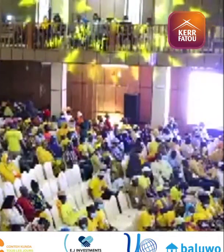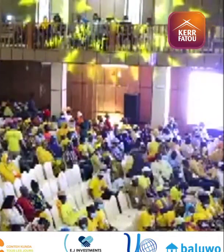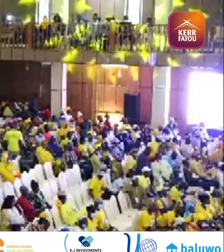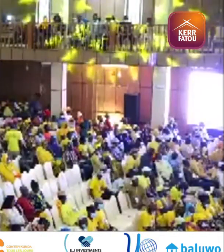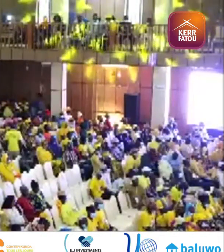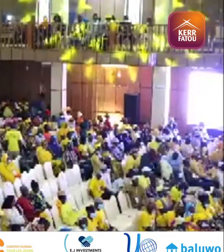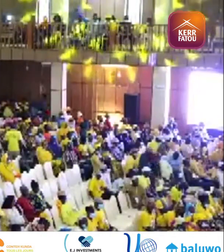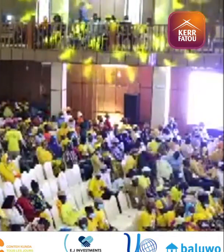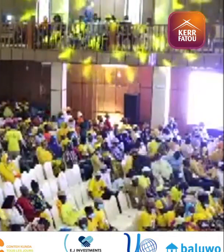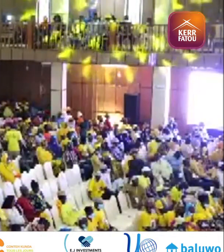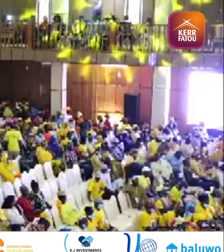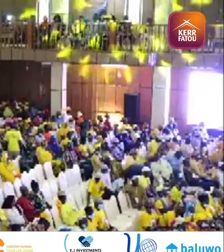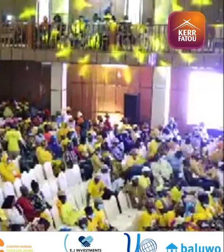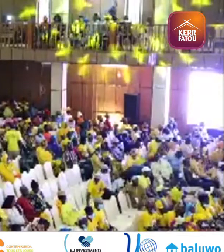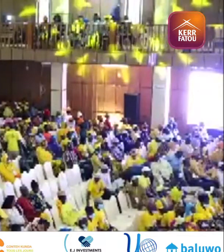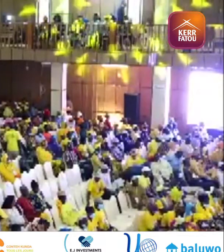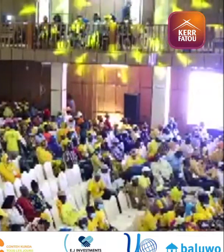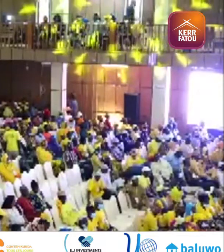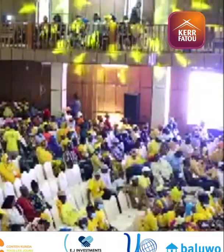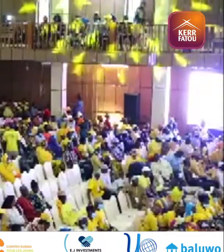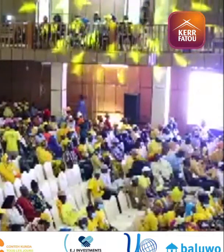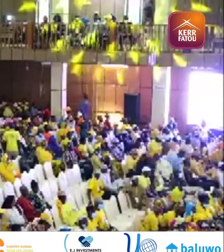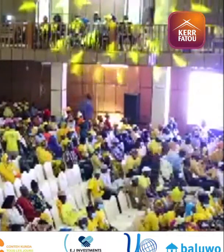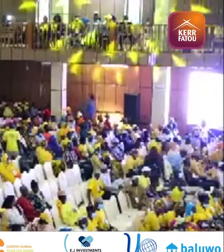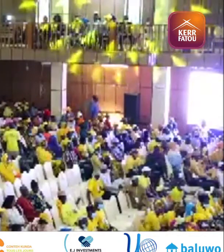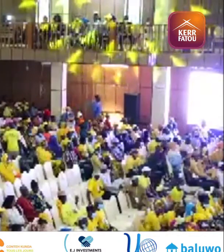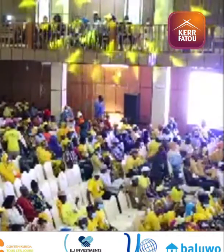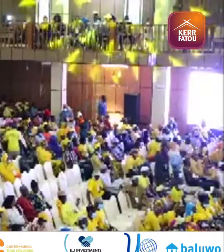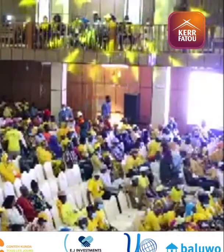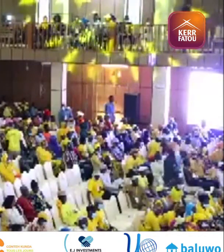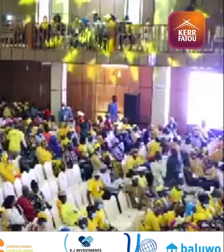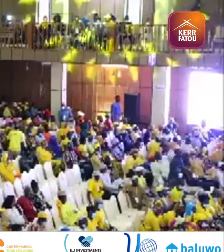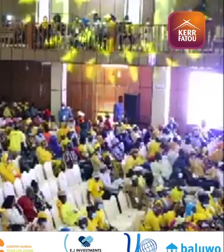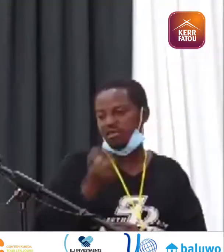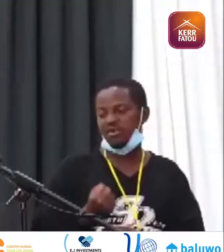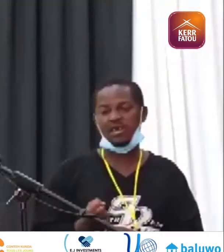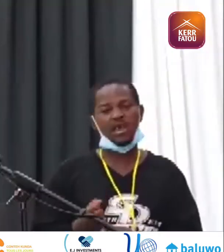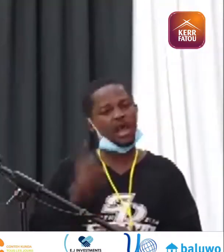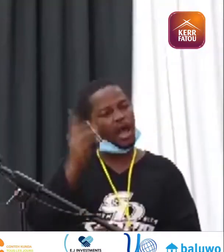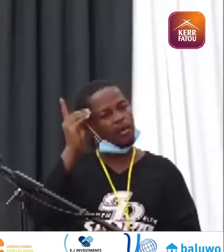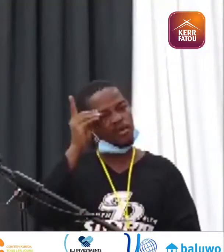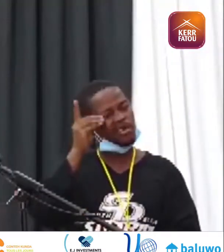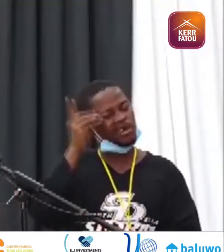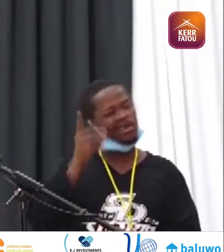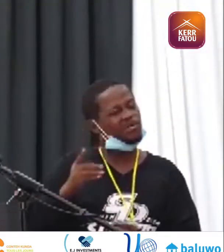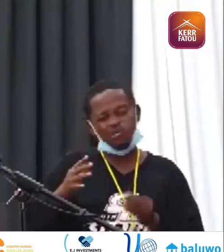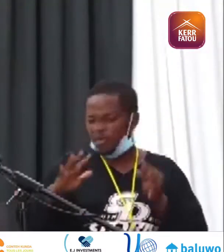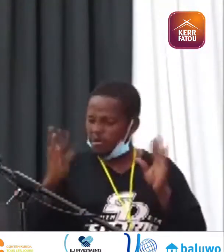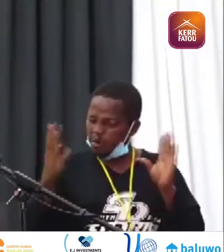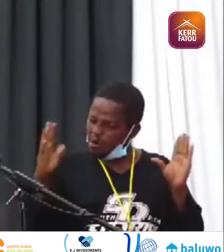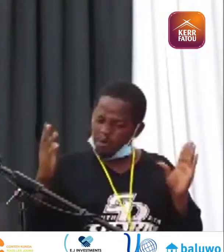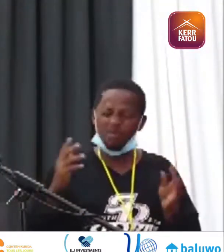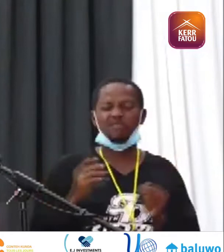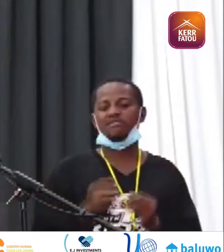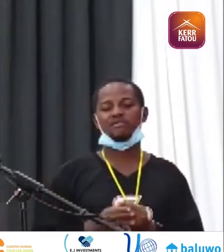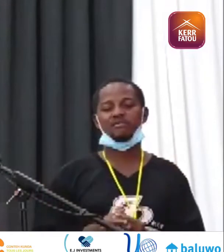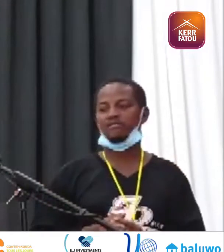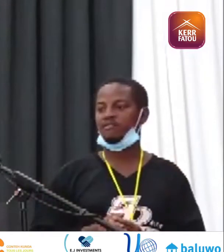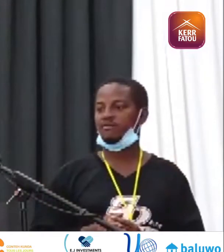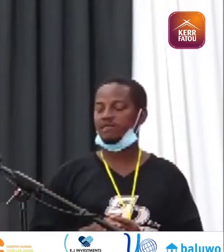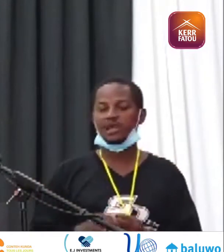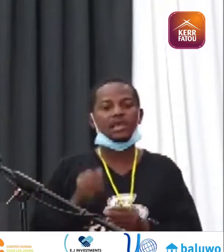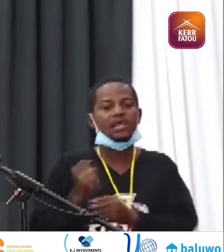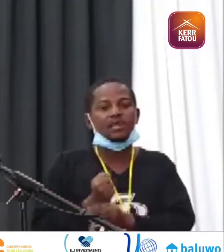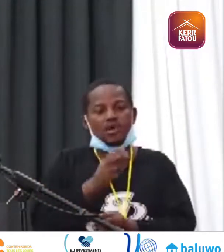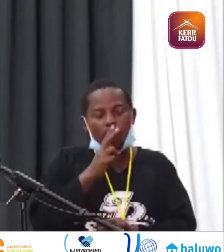emerged from a very difficult economic situation. A political crisis created